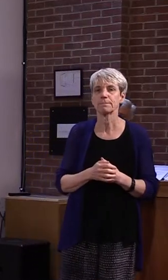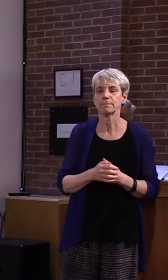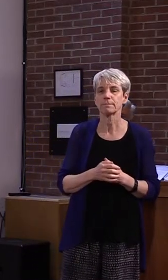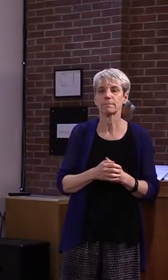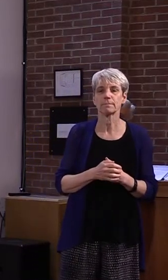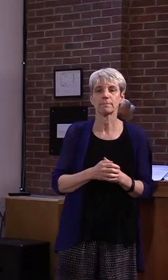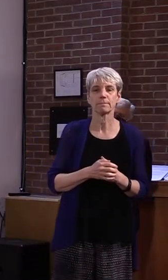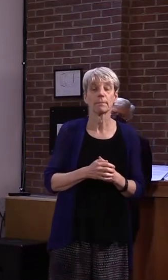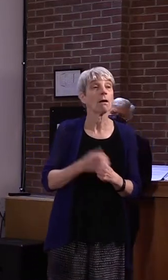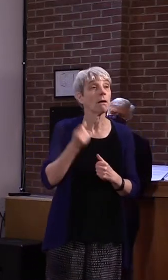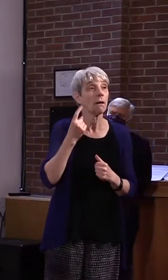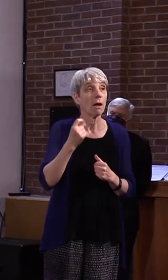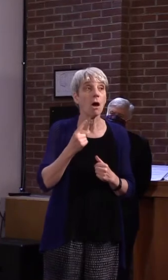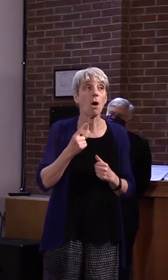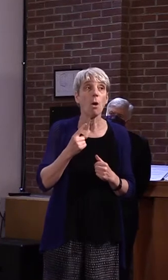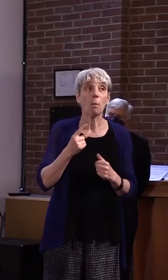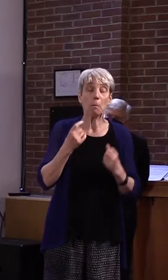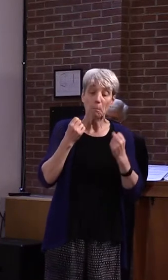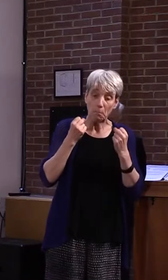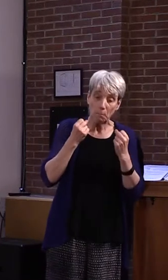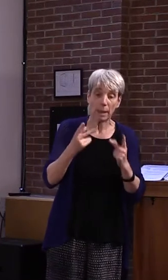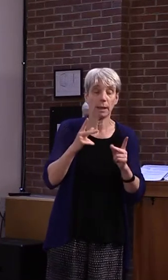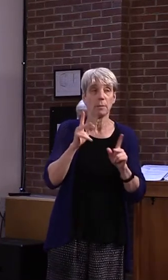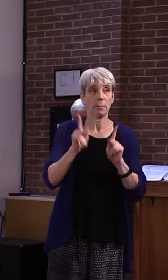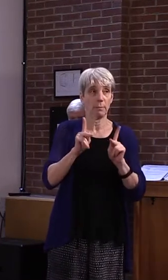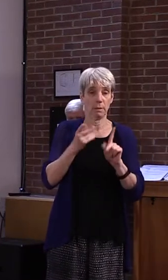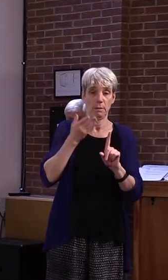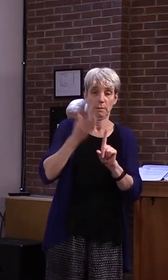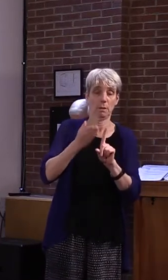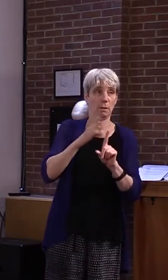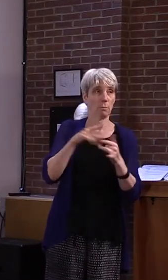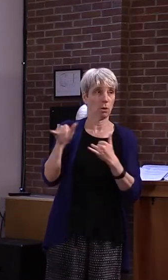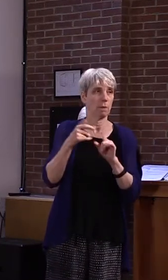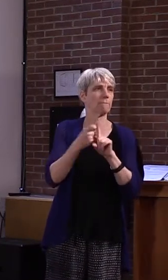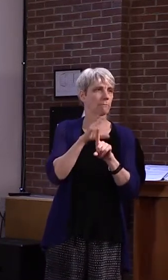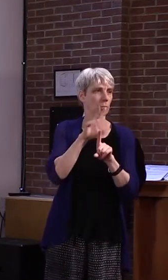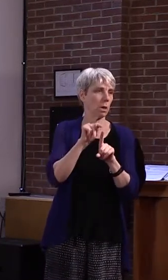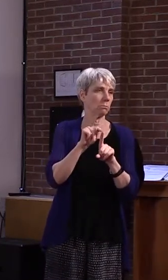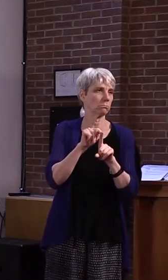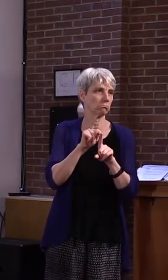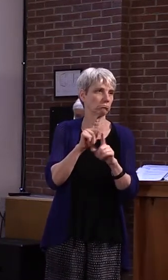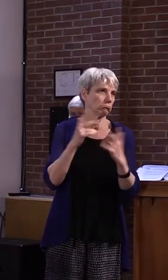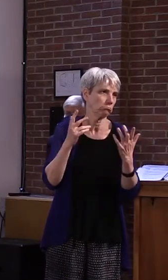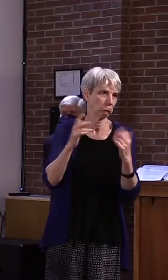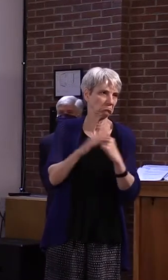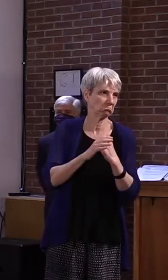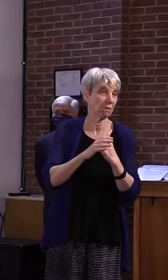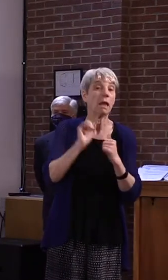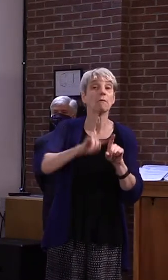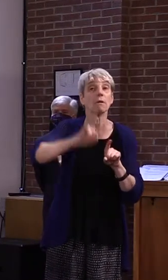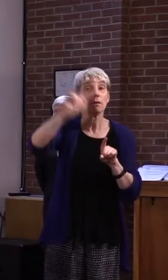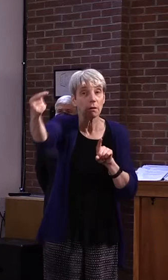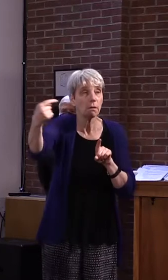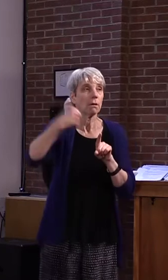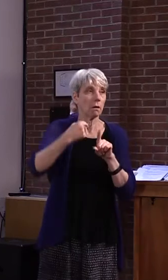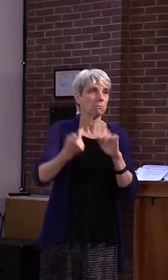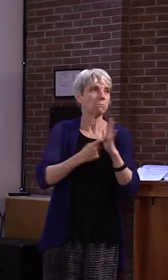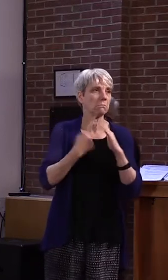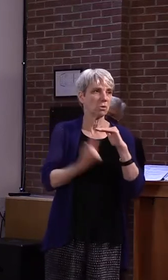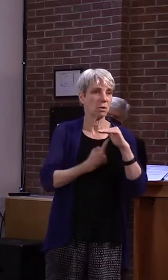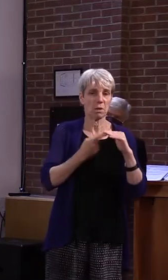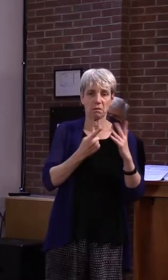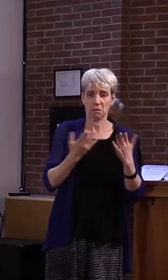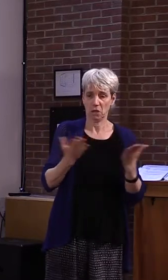There were plenty of Vermonters there, so presumably they, unless they had traveled, wouldn't need to have quarantined.